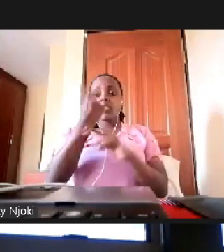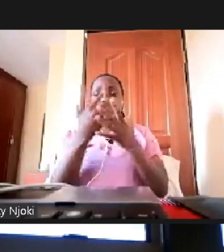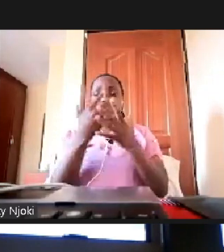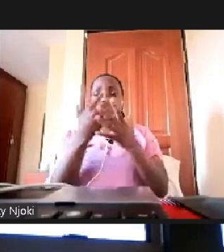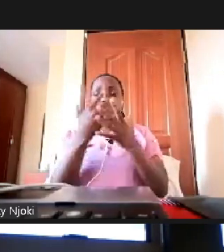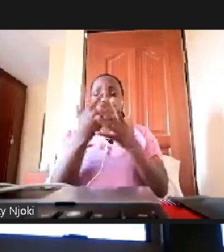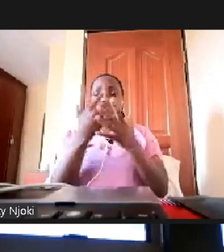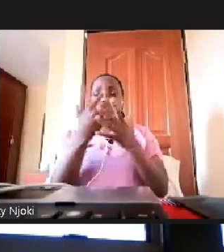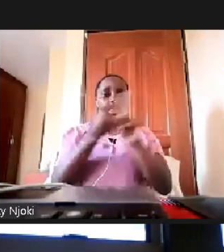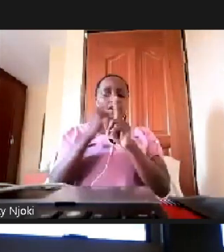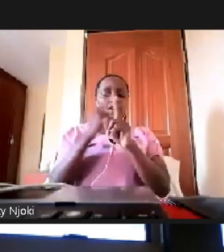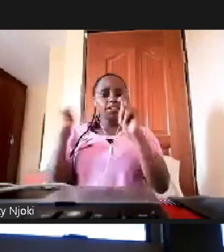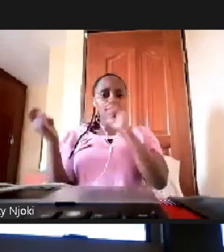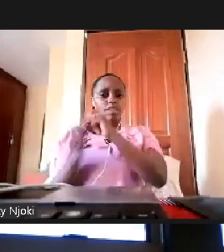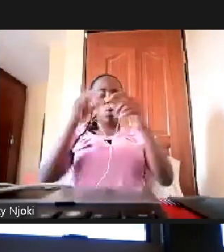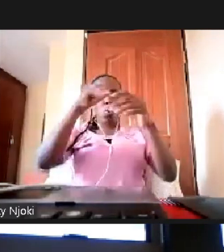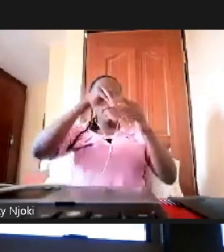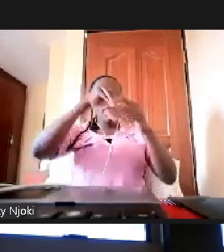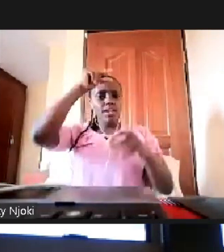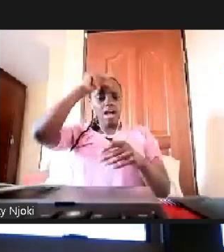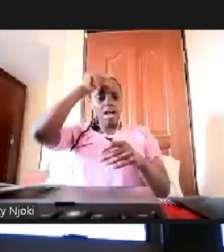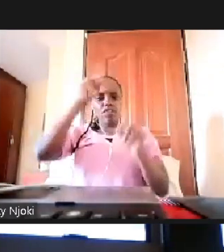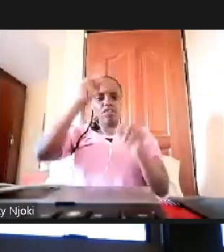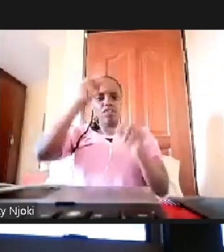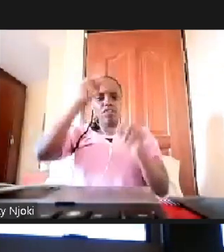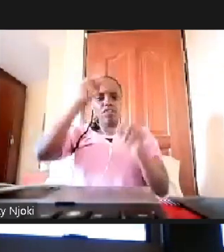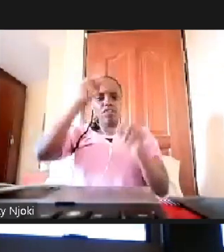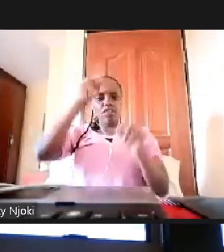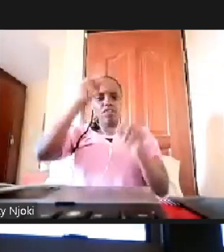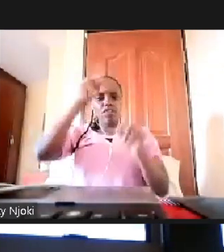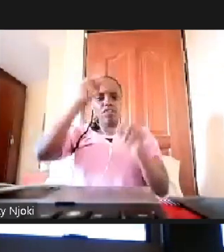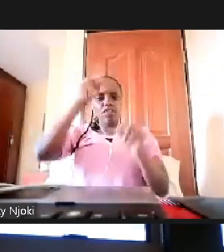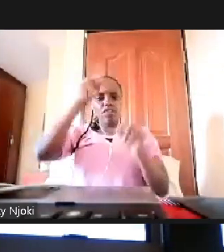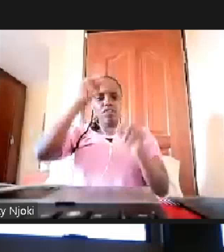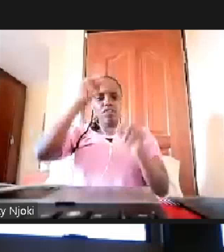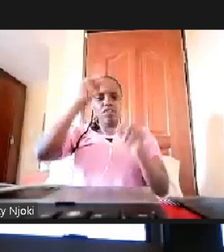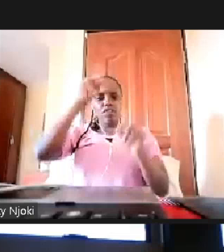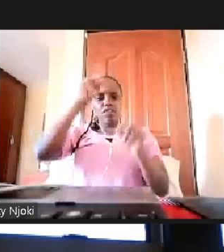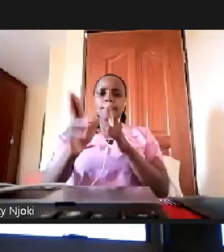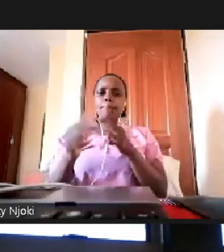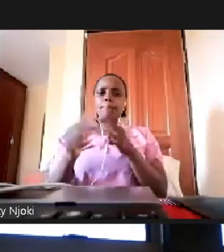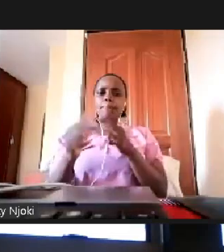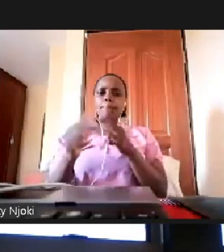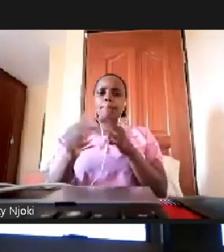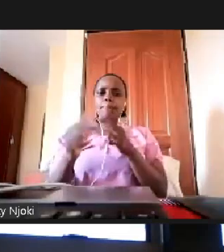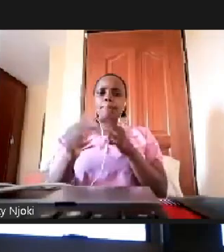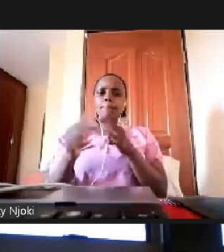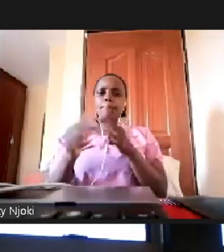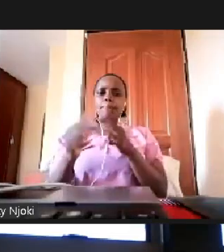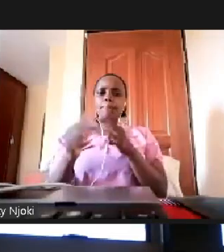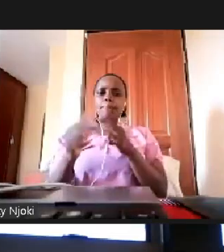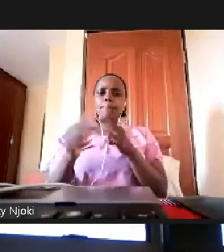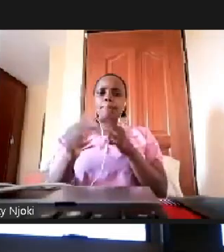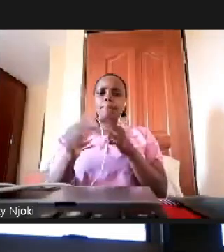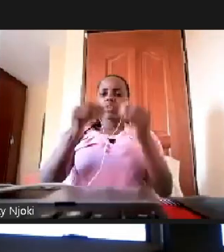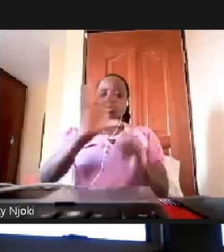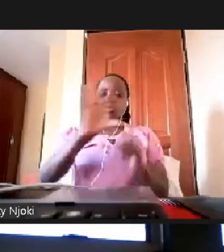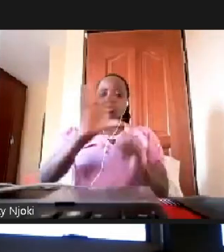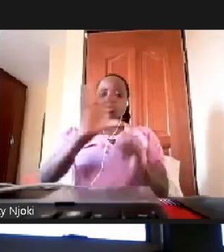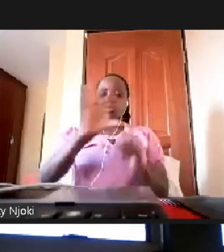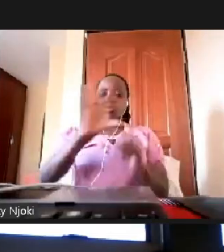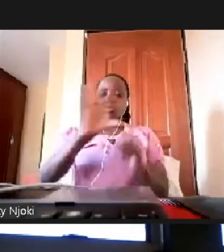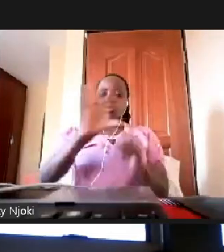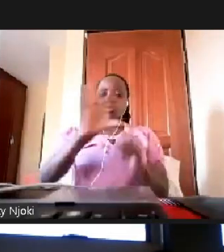only thing affected by the various changes within government and processes is one report that is due to the African